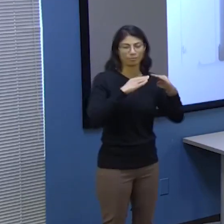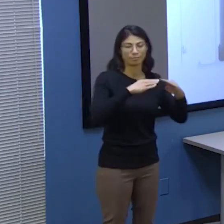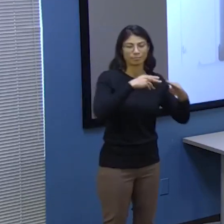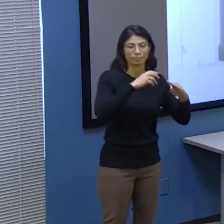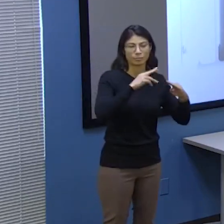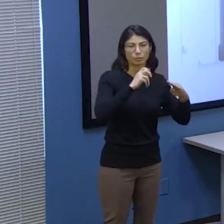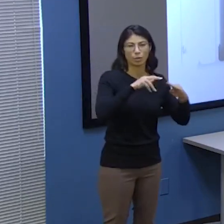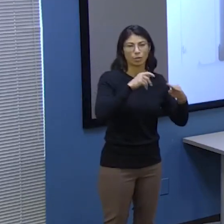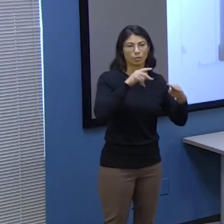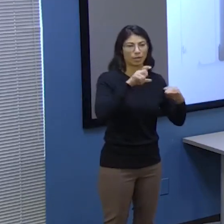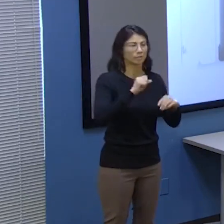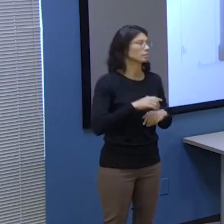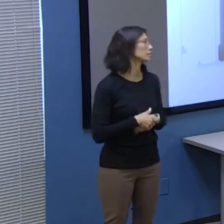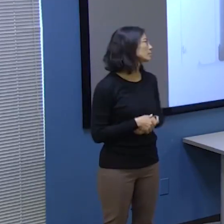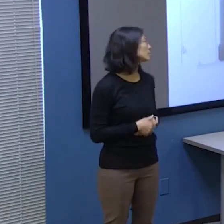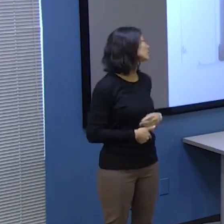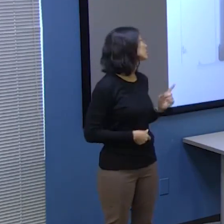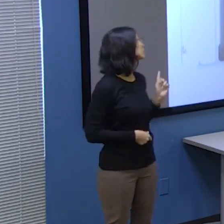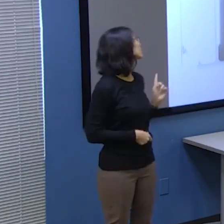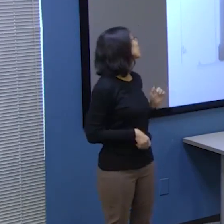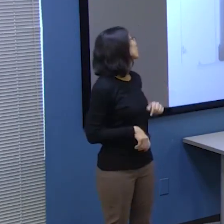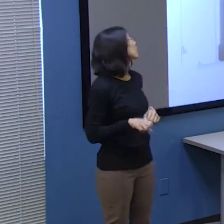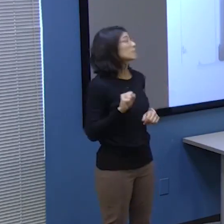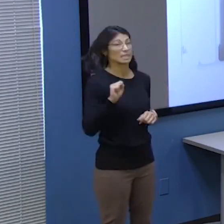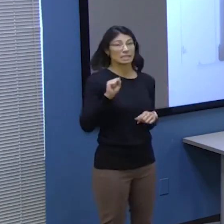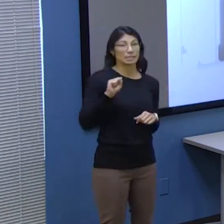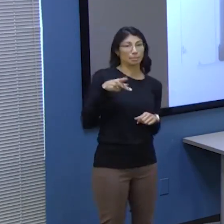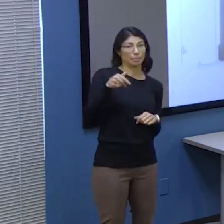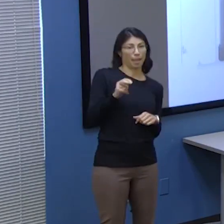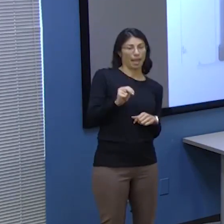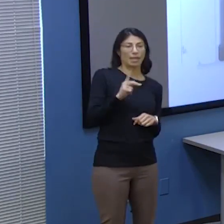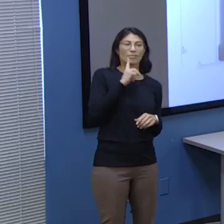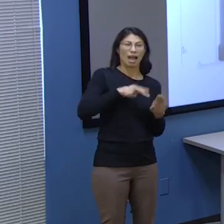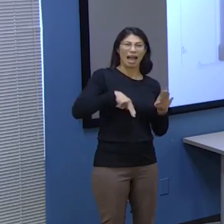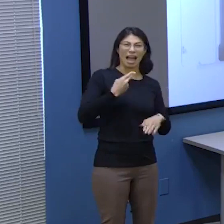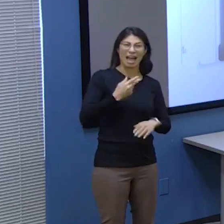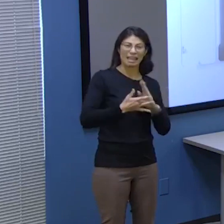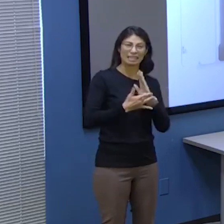Span. This is like a high-tech electronic